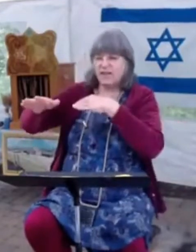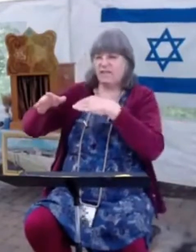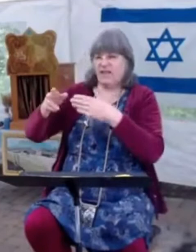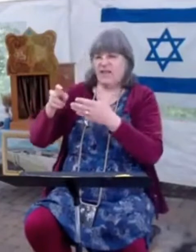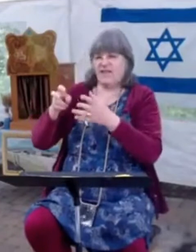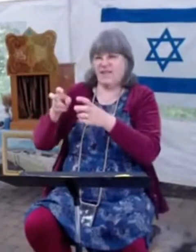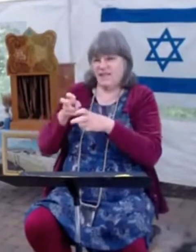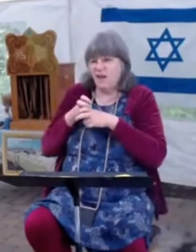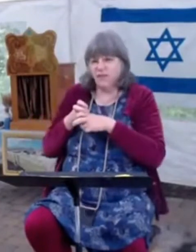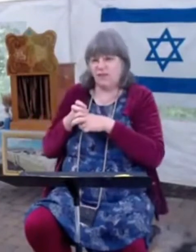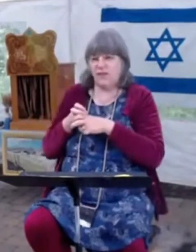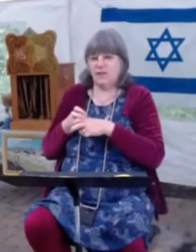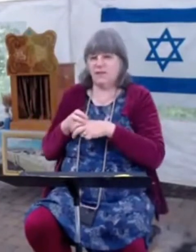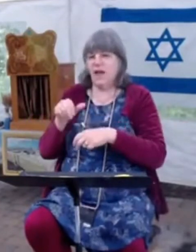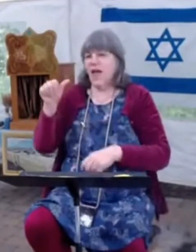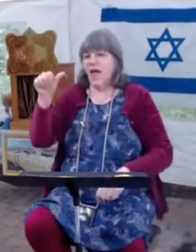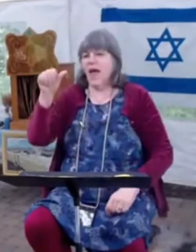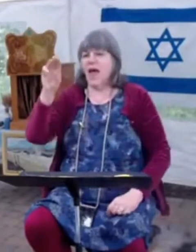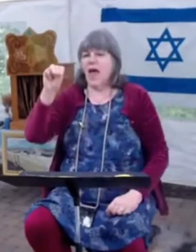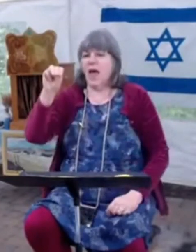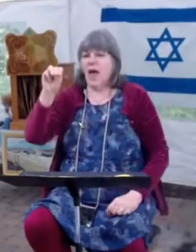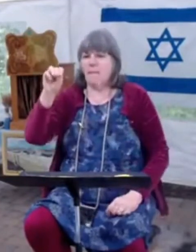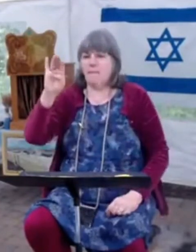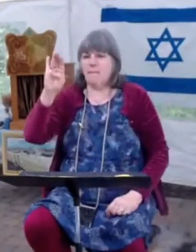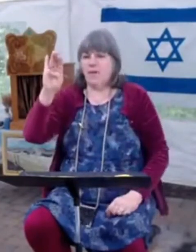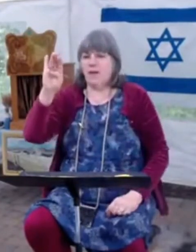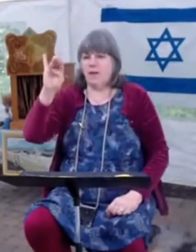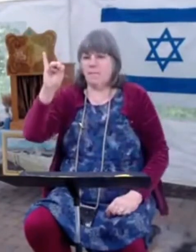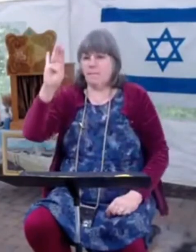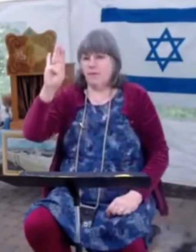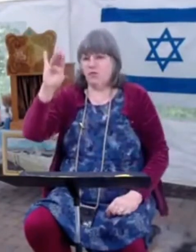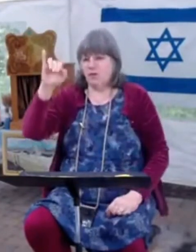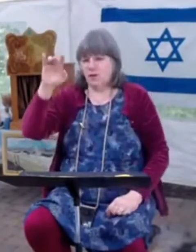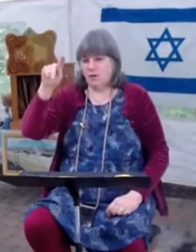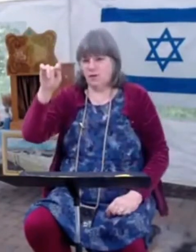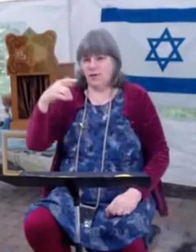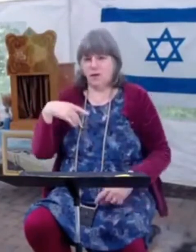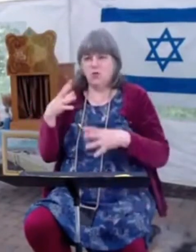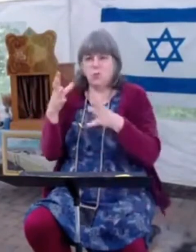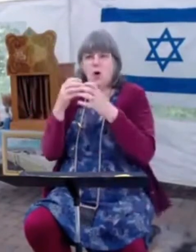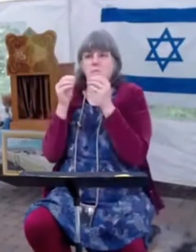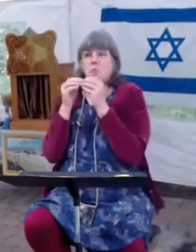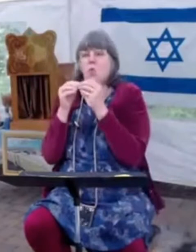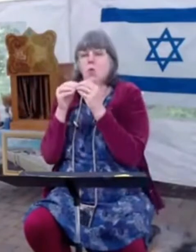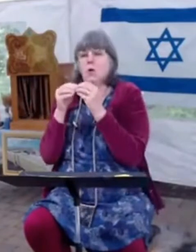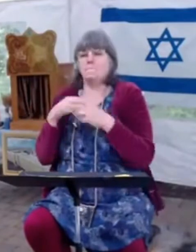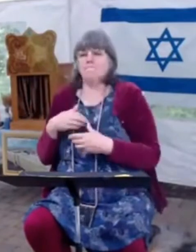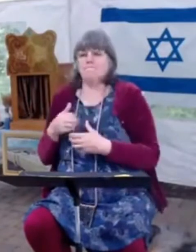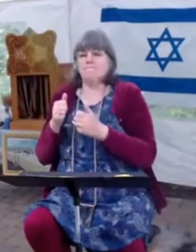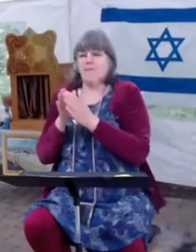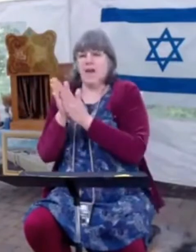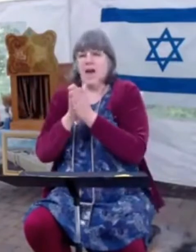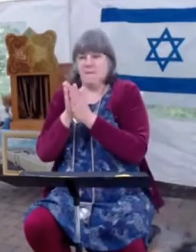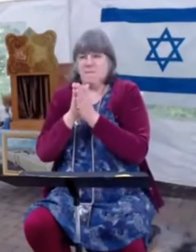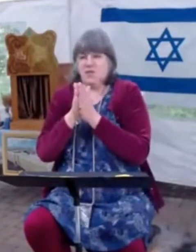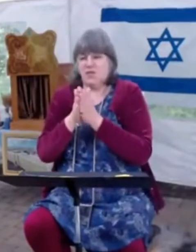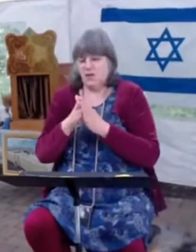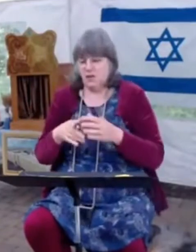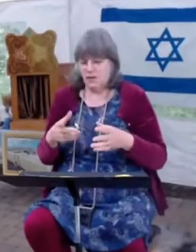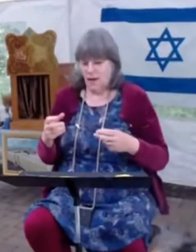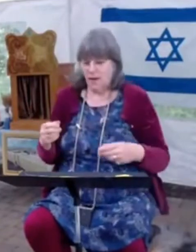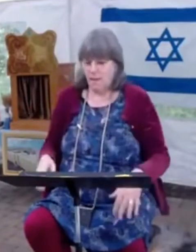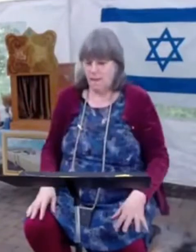anger, ambition, passion, sensuality, and live in a sort of spiritual monasticism.